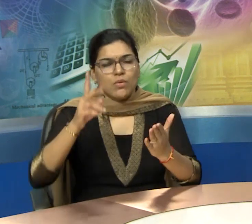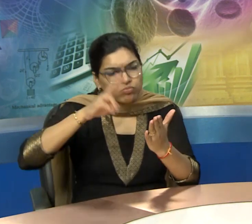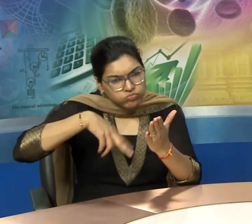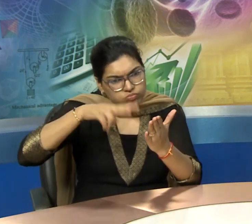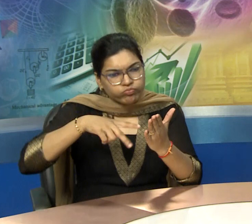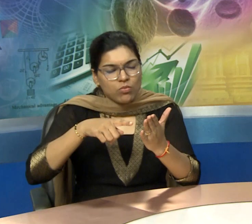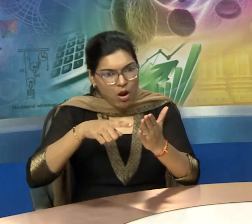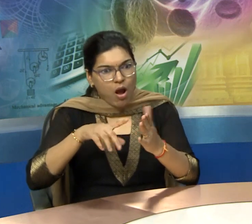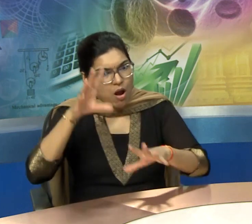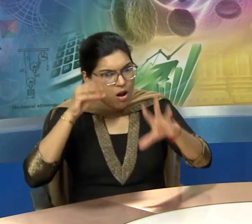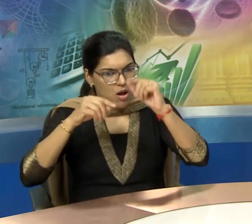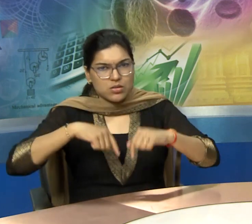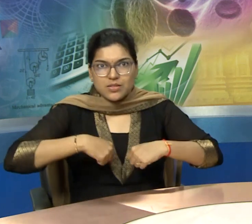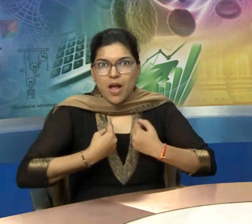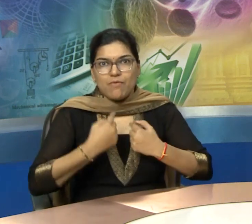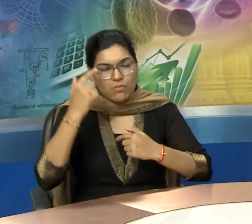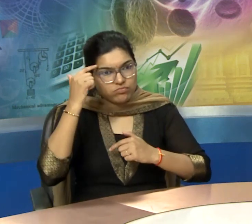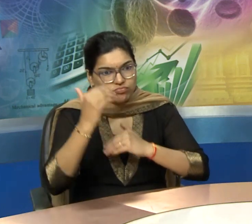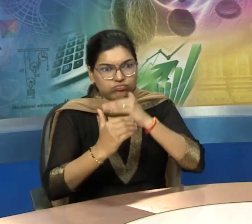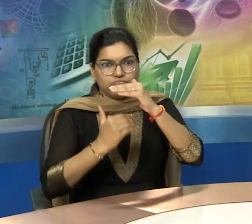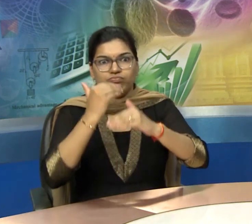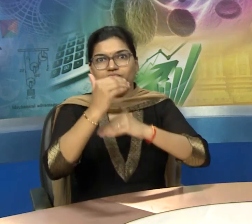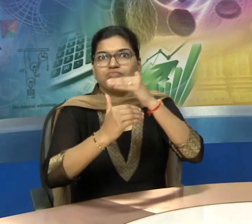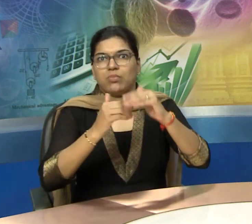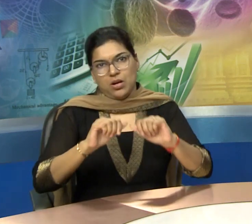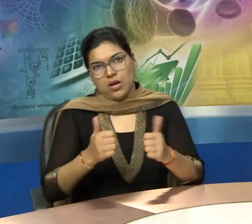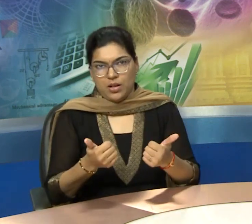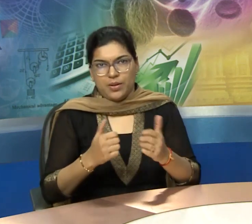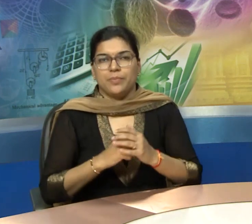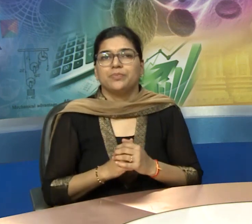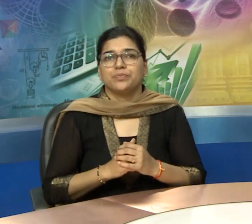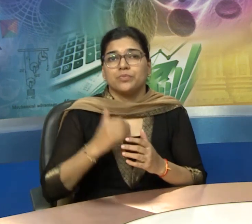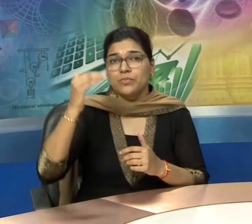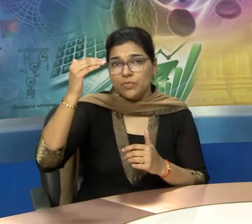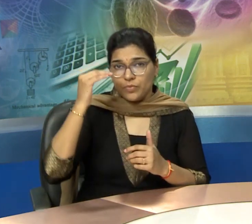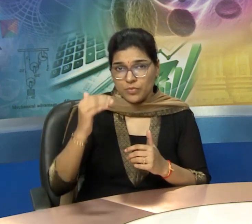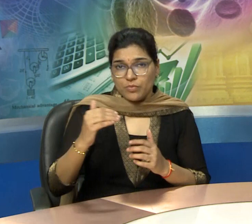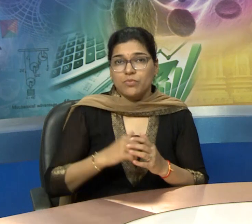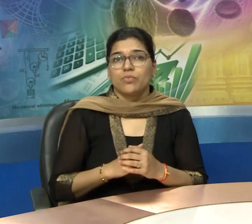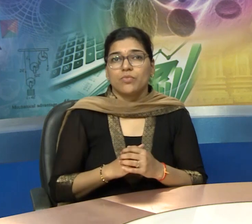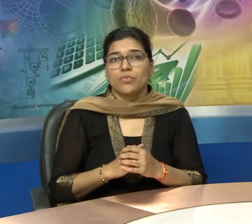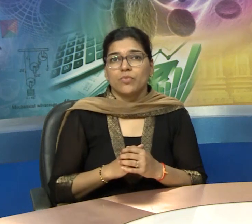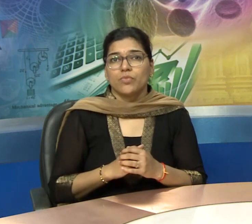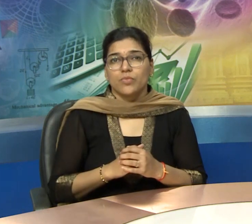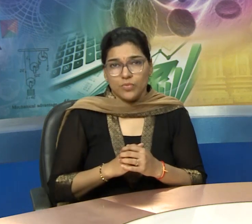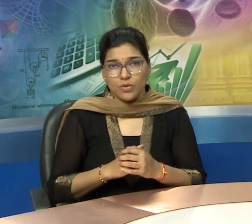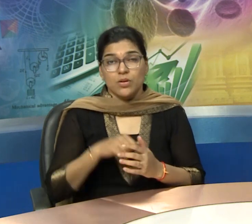Libraries provide means for self-development of the individual and groups at various stages